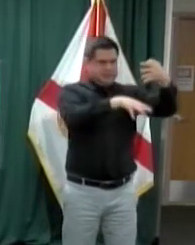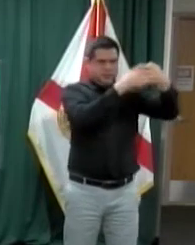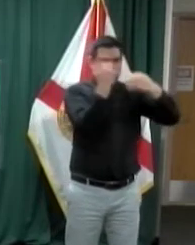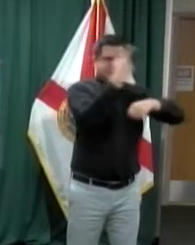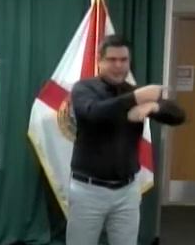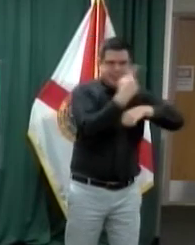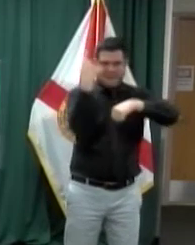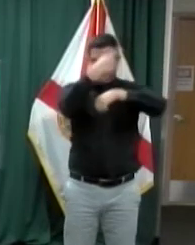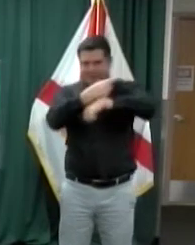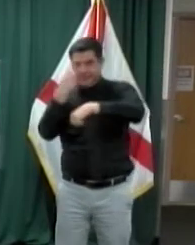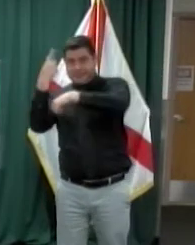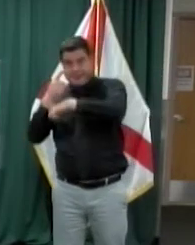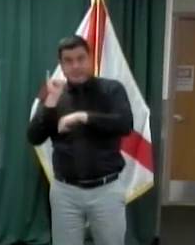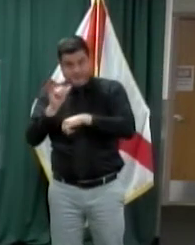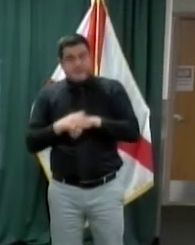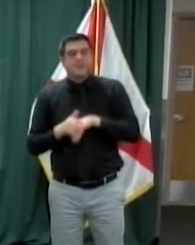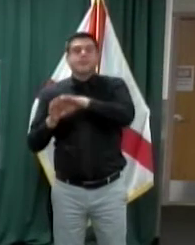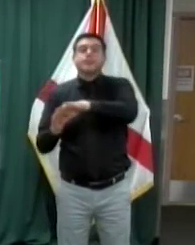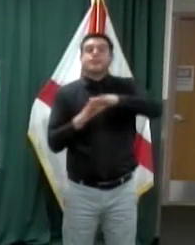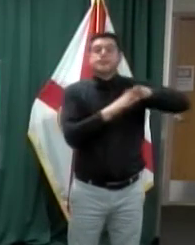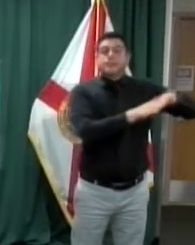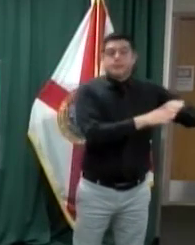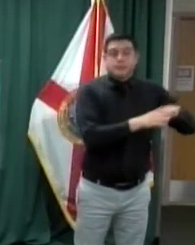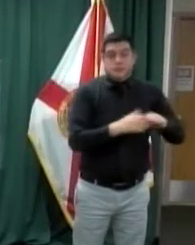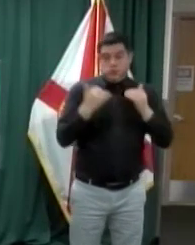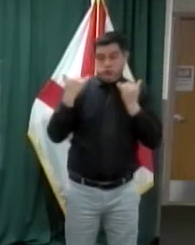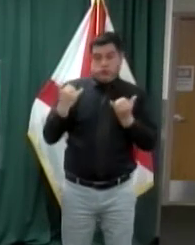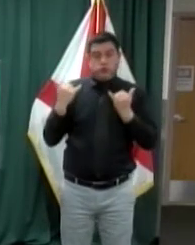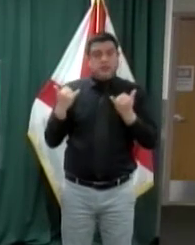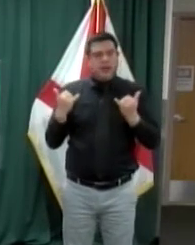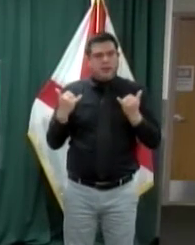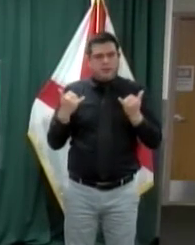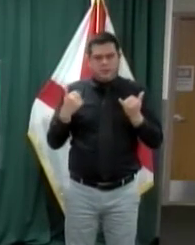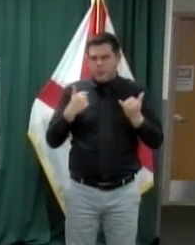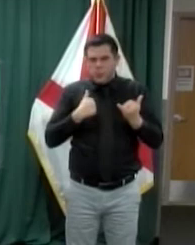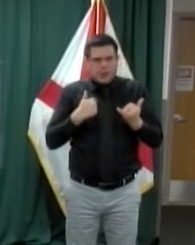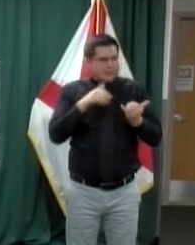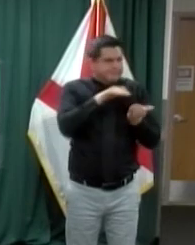logistics push in Seminole County history. Today, we delivered